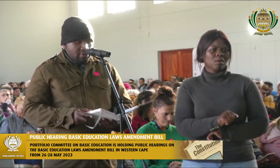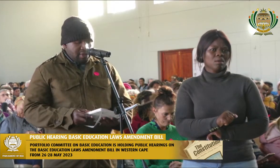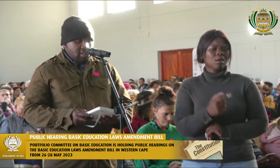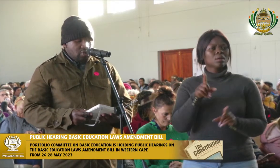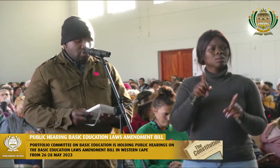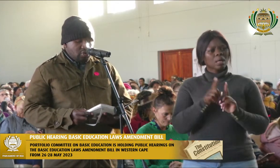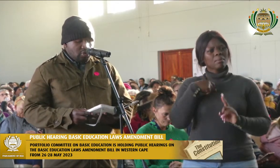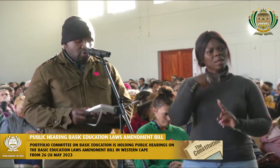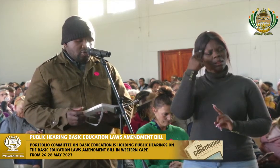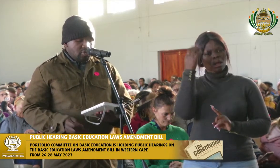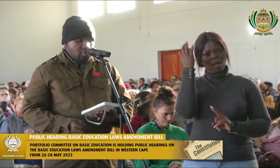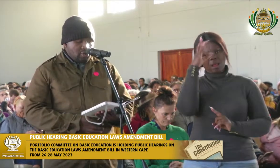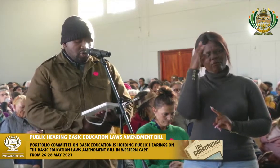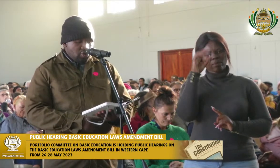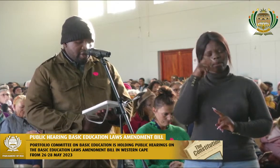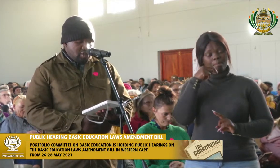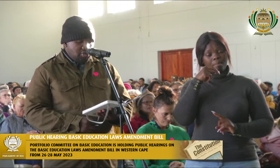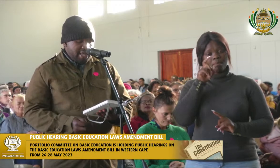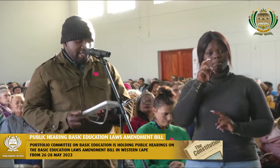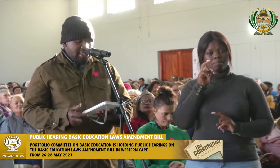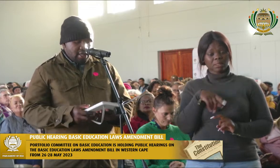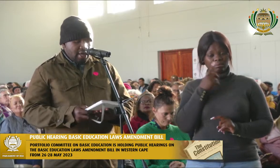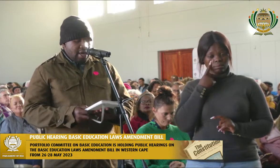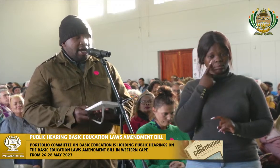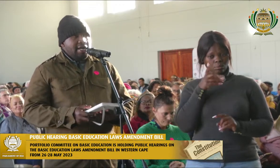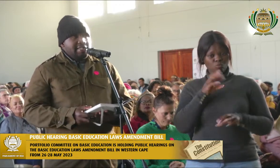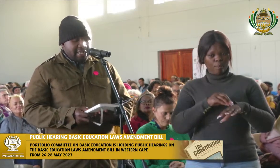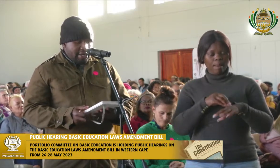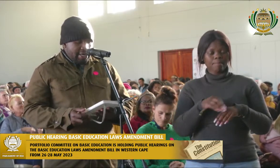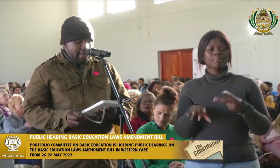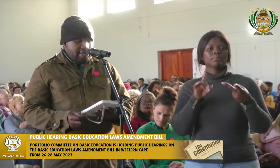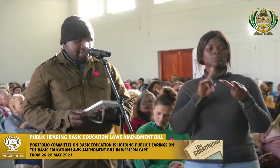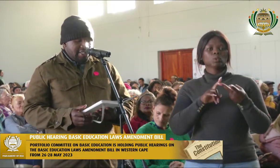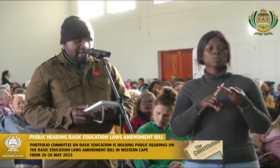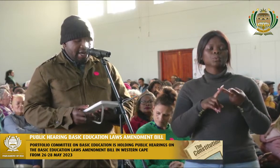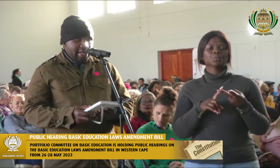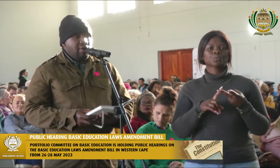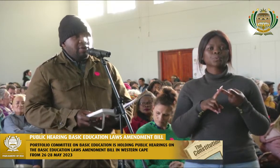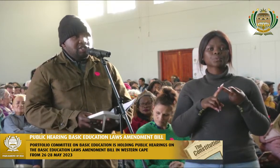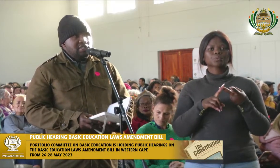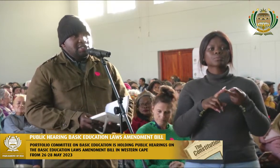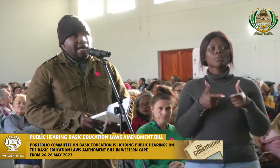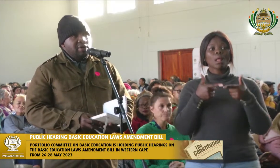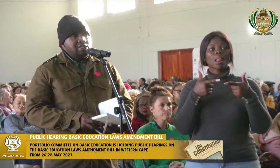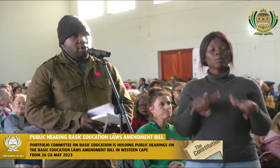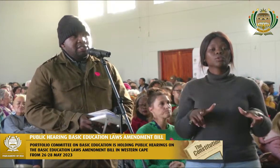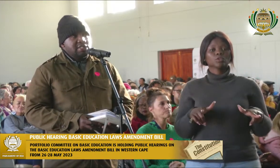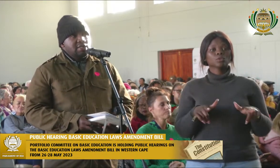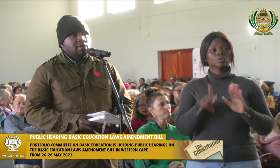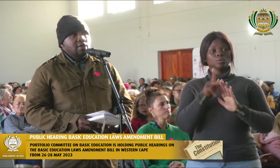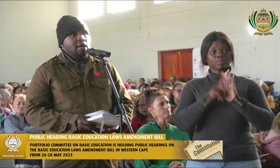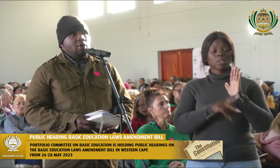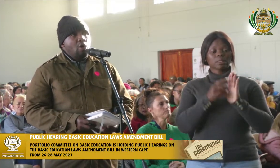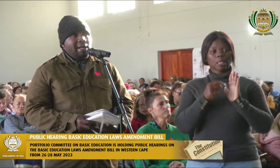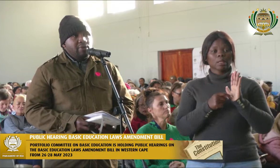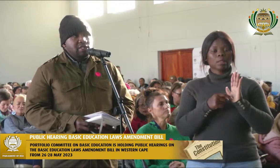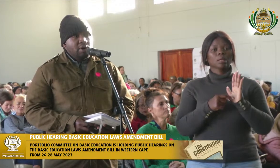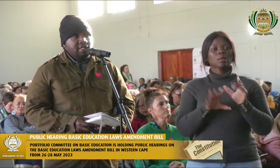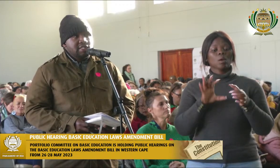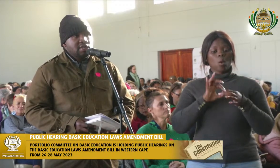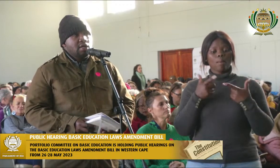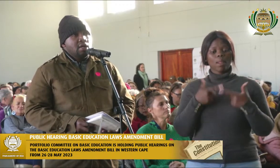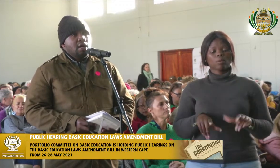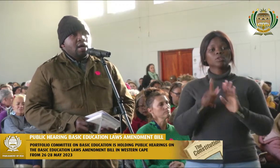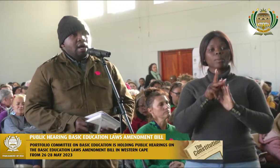the government needs to look into that. And secondly, it's language policy, home